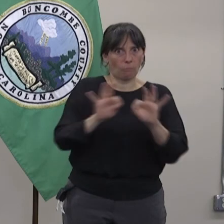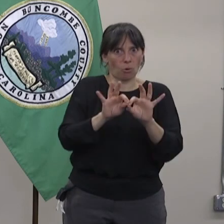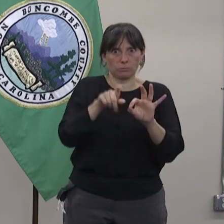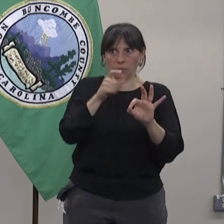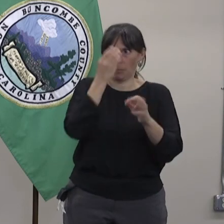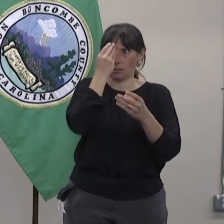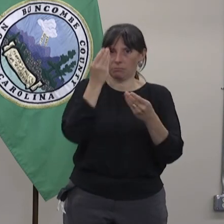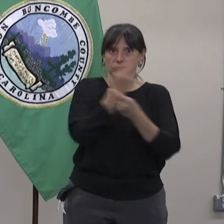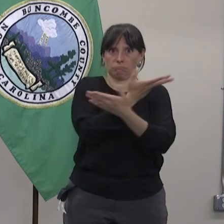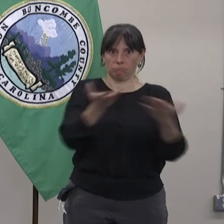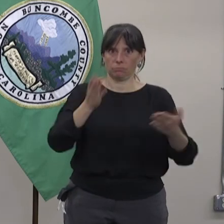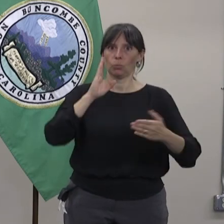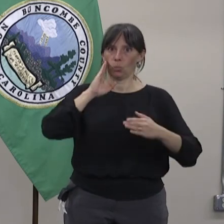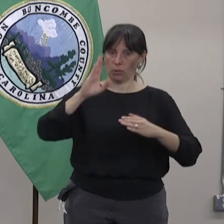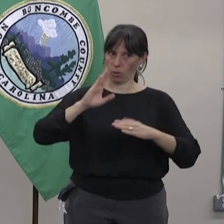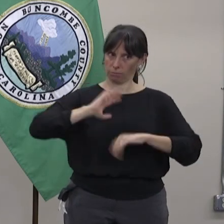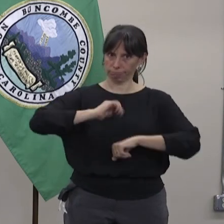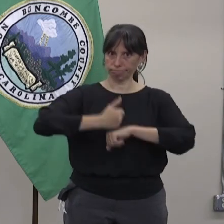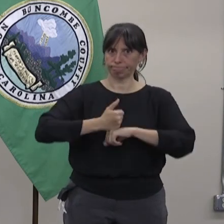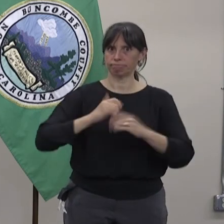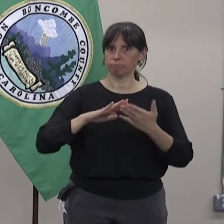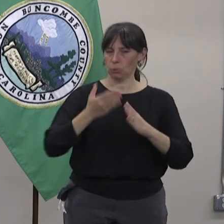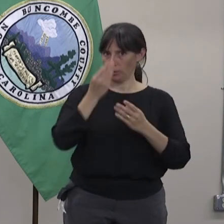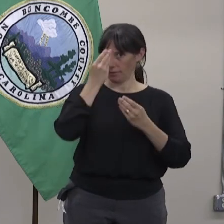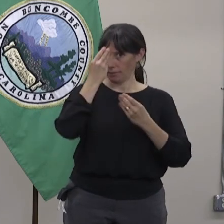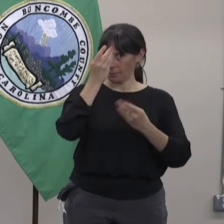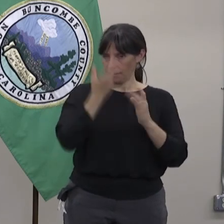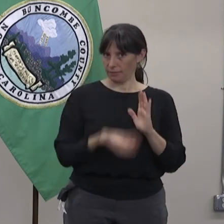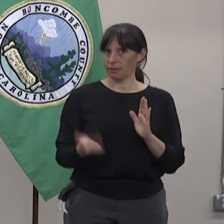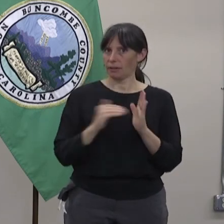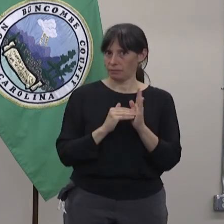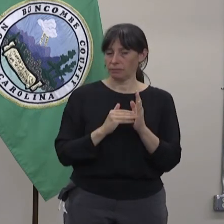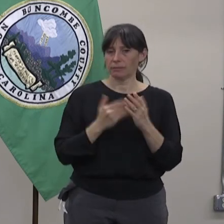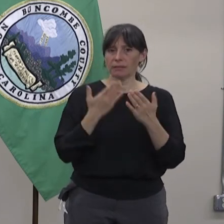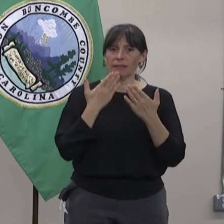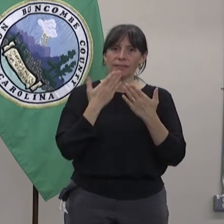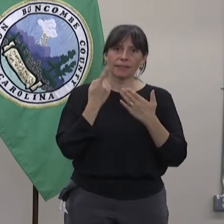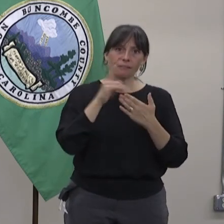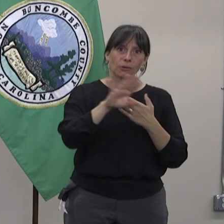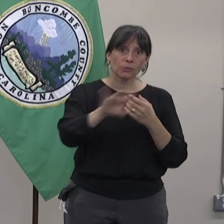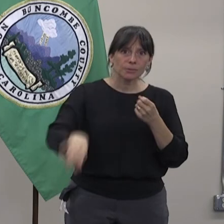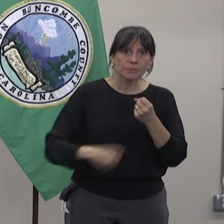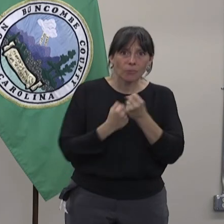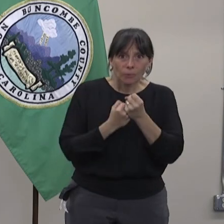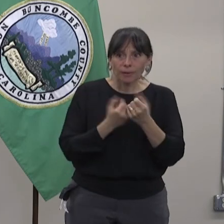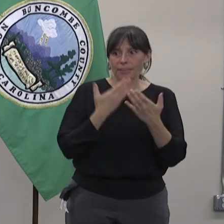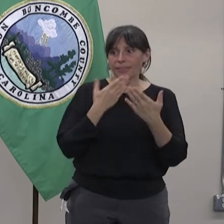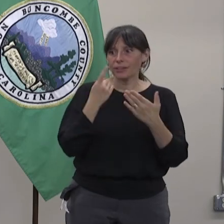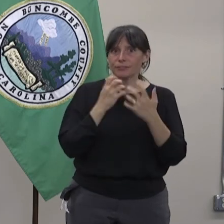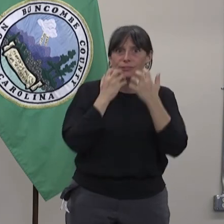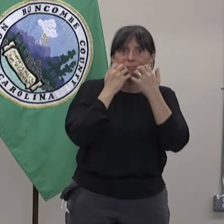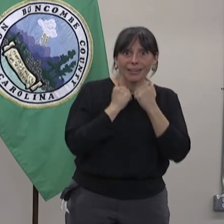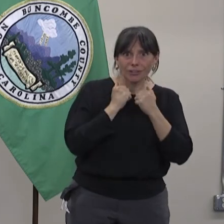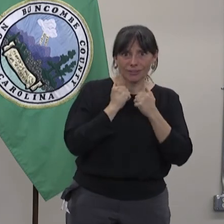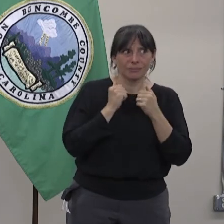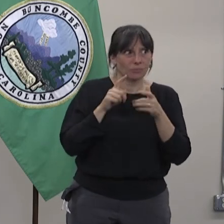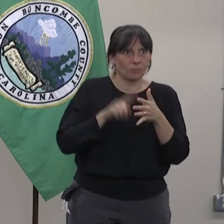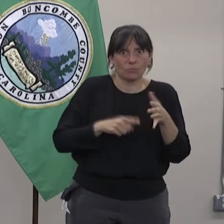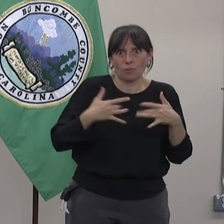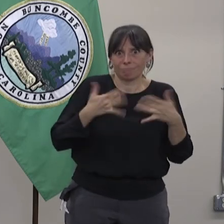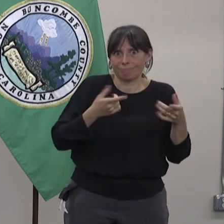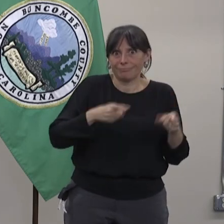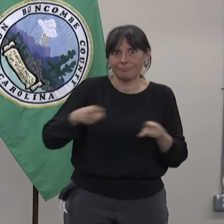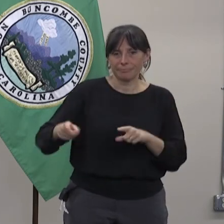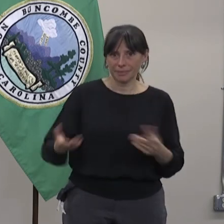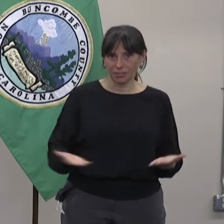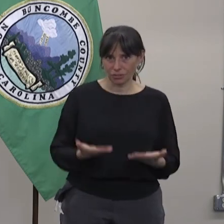out to our community. And we want to thank all of you for your support of the briefings and for caring about what happens locally.